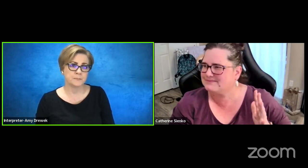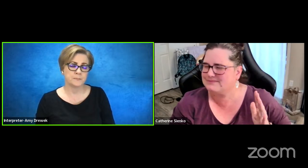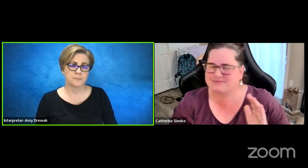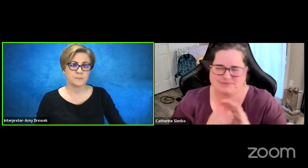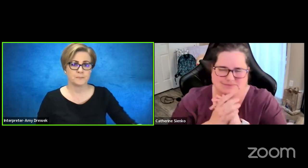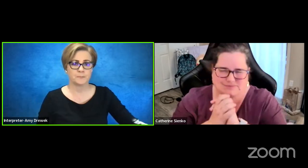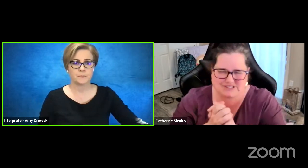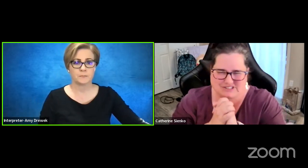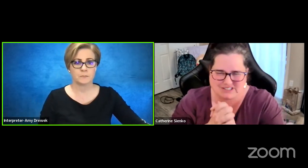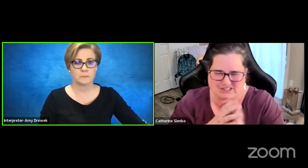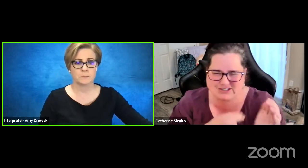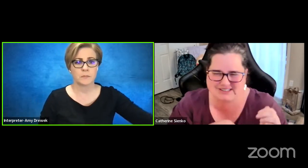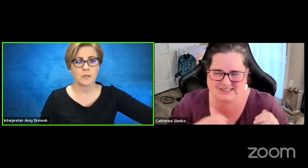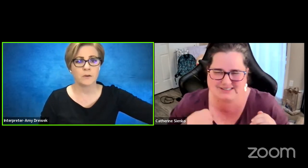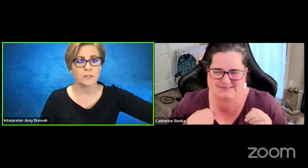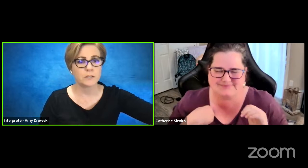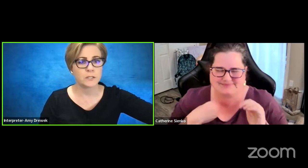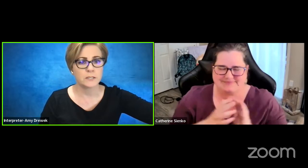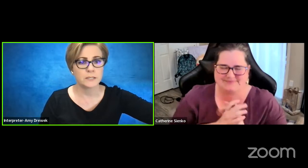Okay.